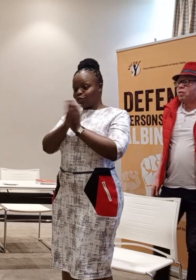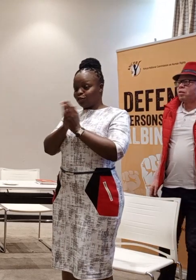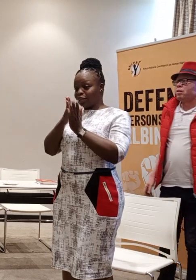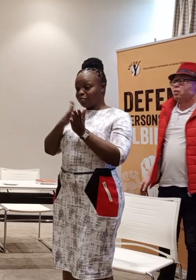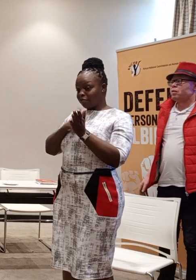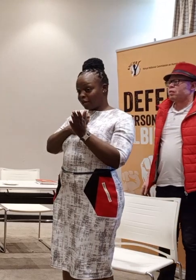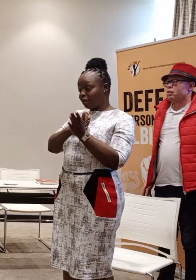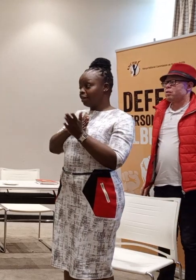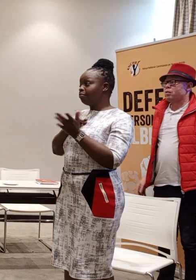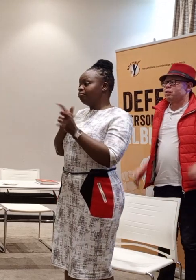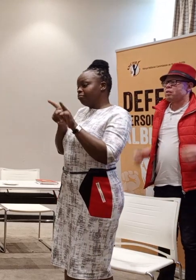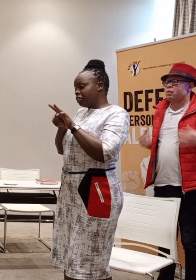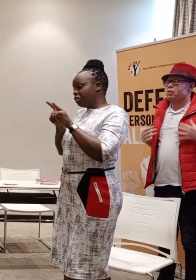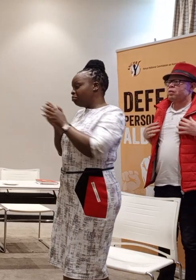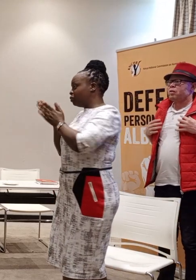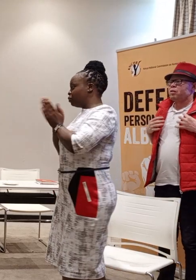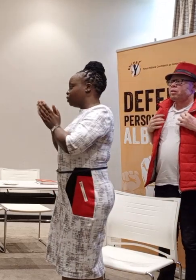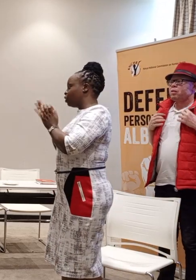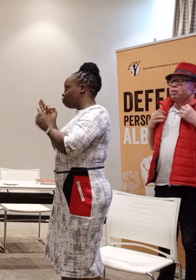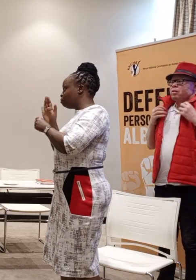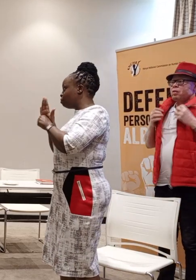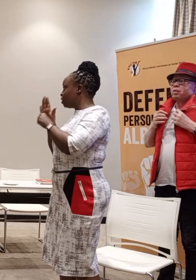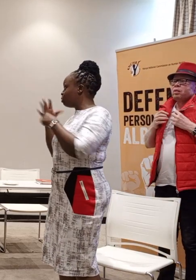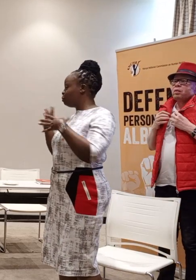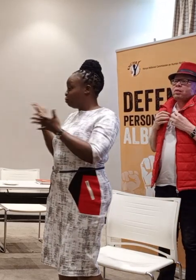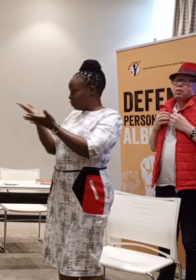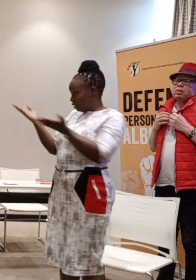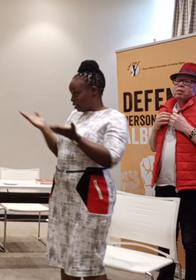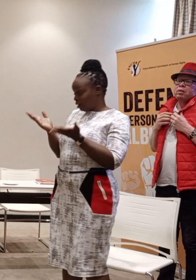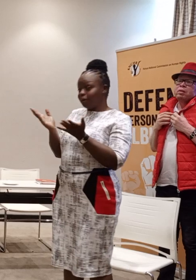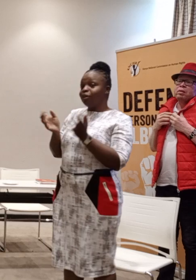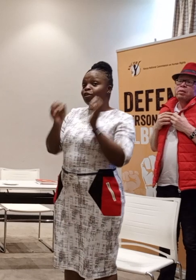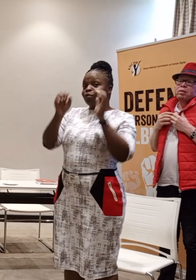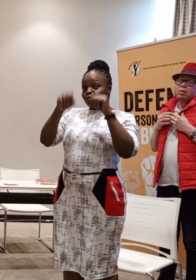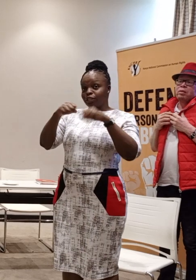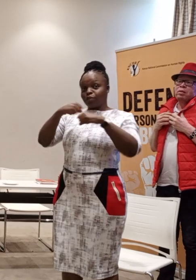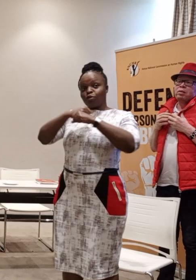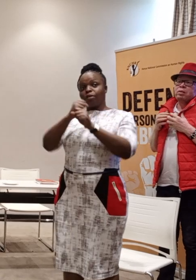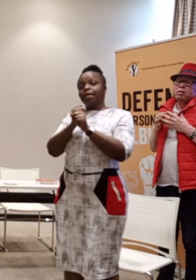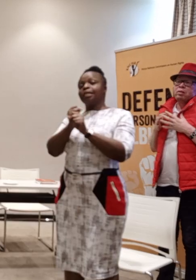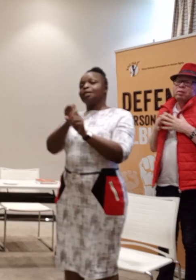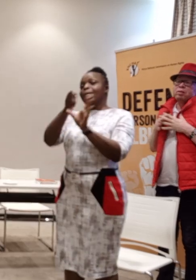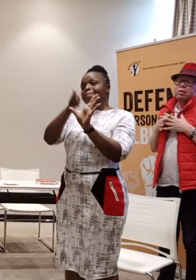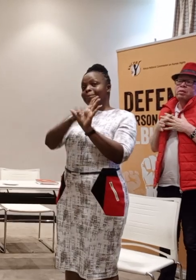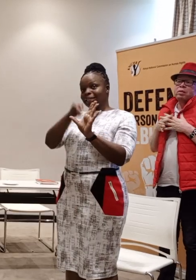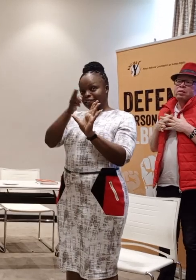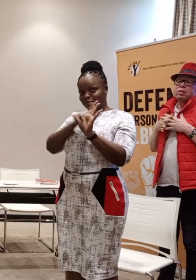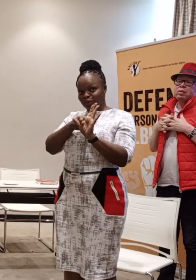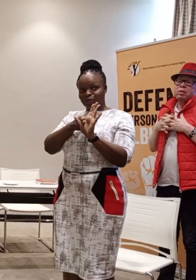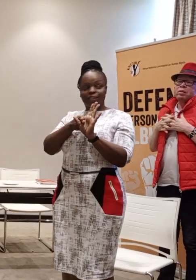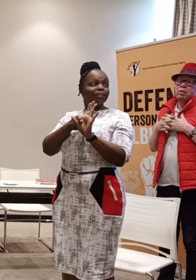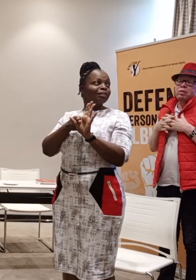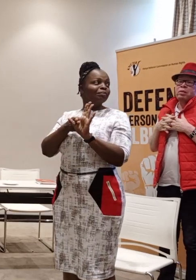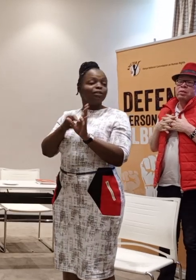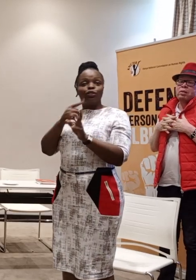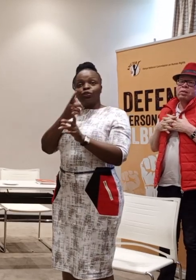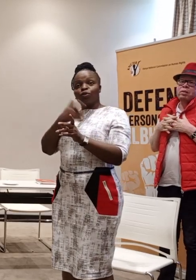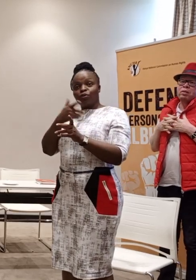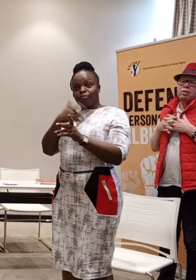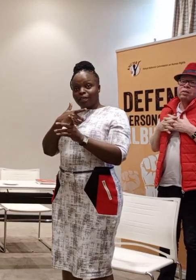story of very many people in this room, we are going to make it very participatory. So I will be